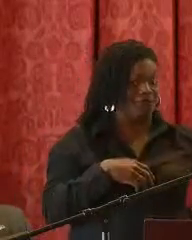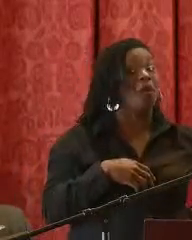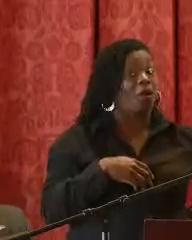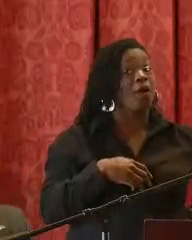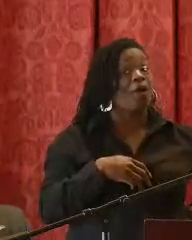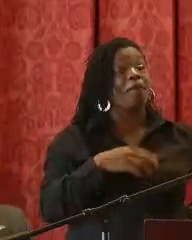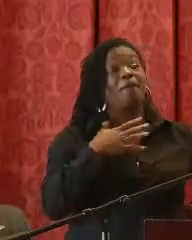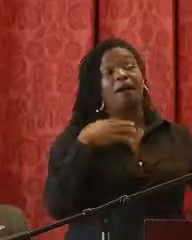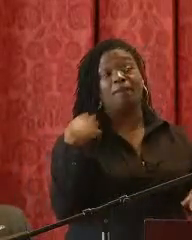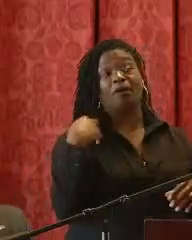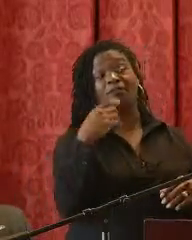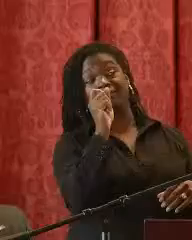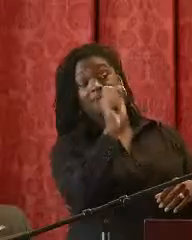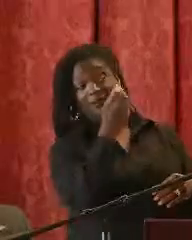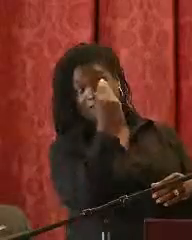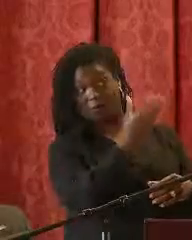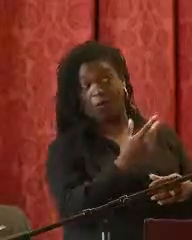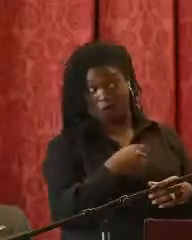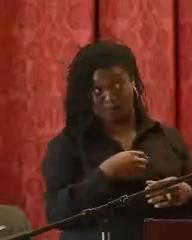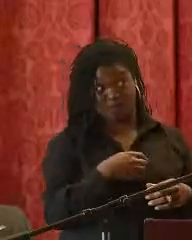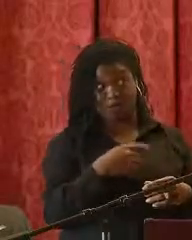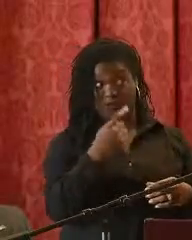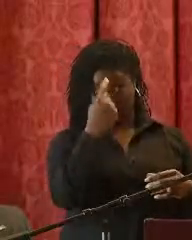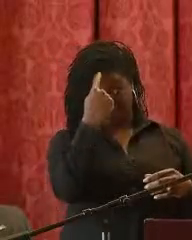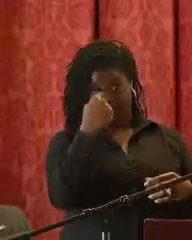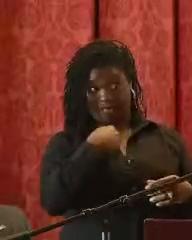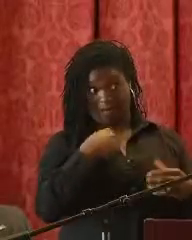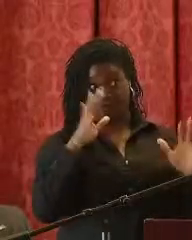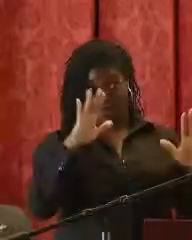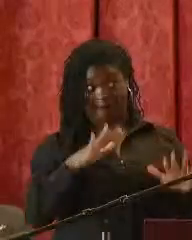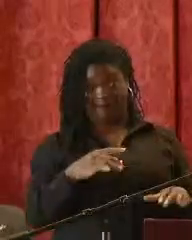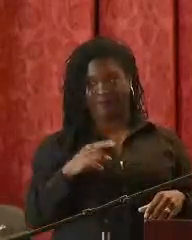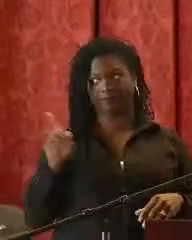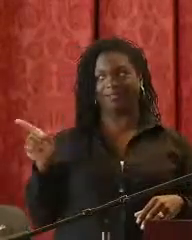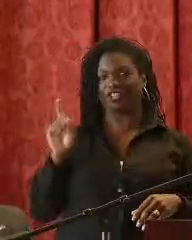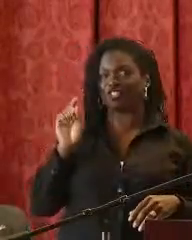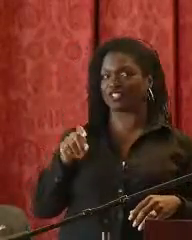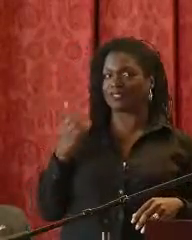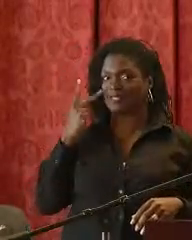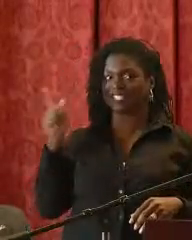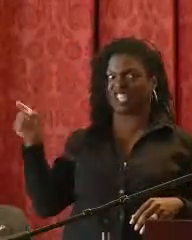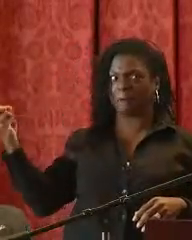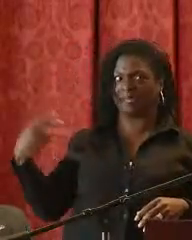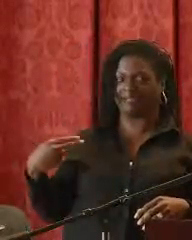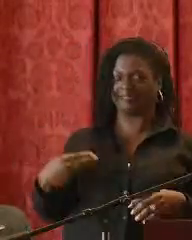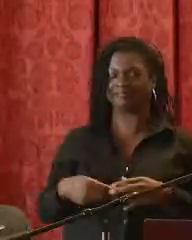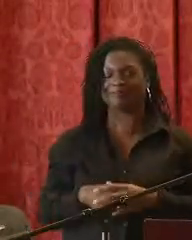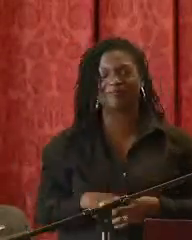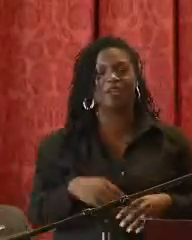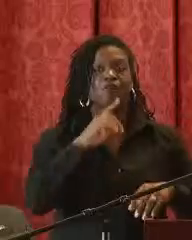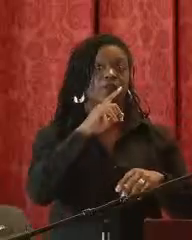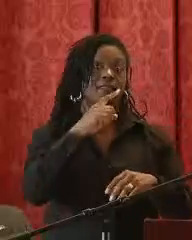star. I truly believe who I am is because of my disability.